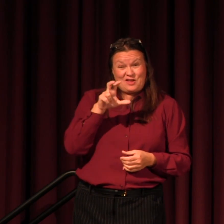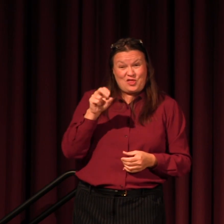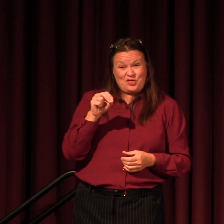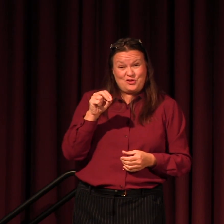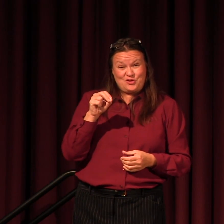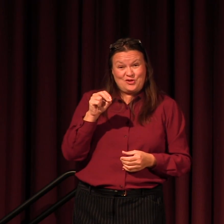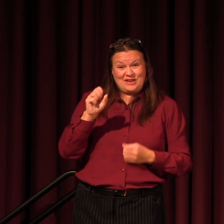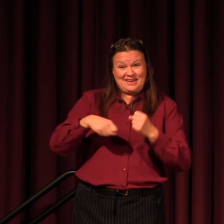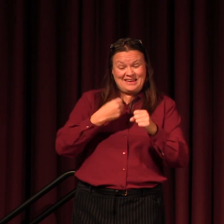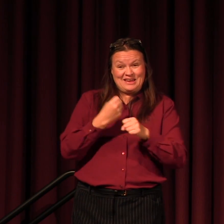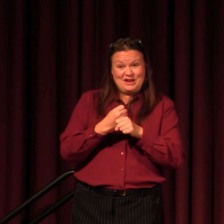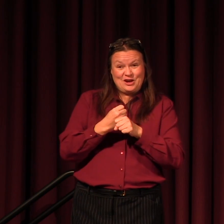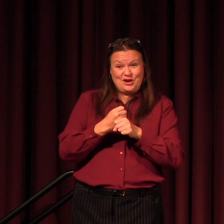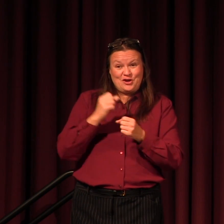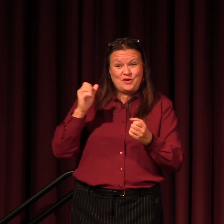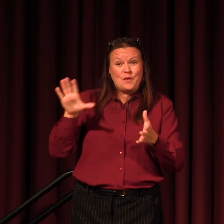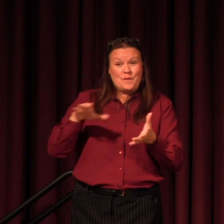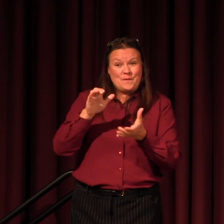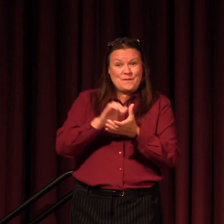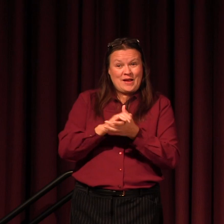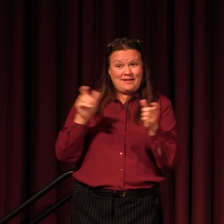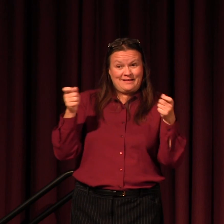and we renewed our vows.